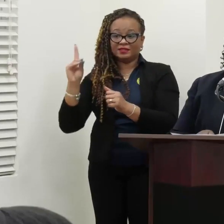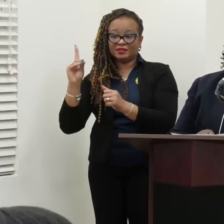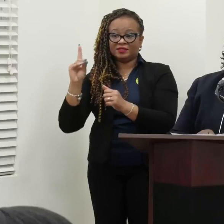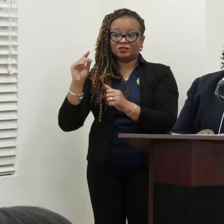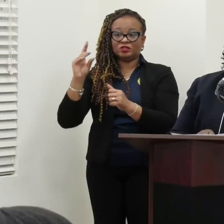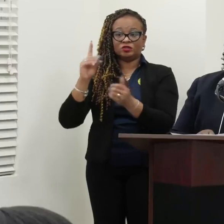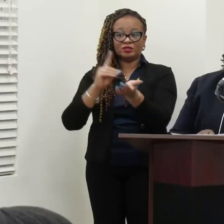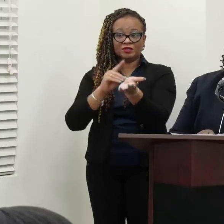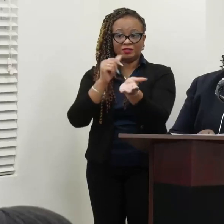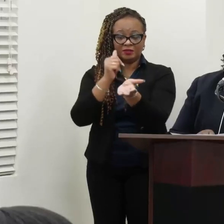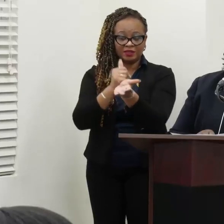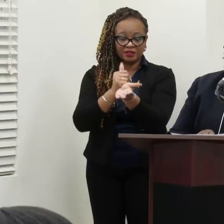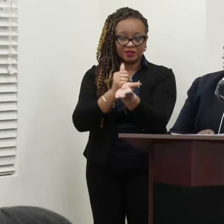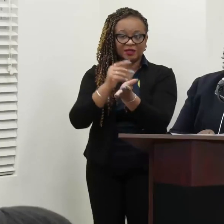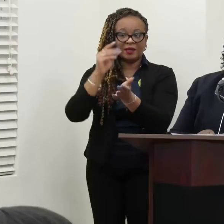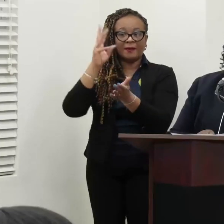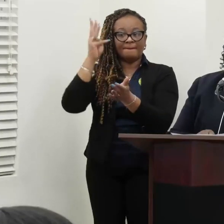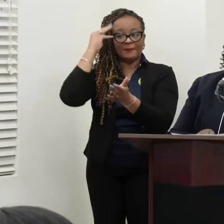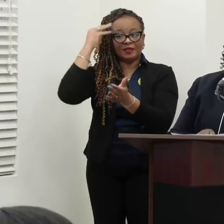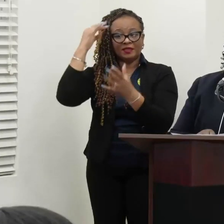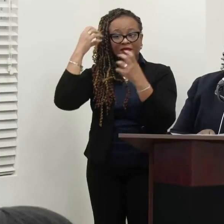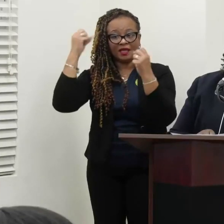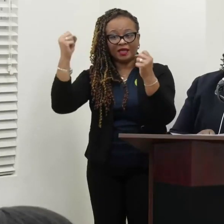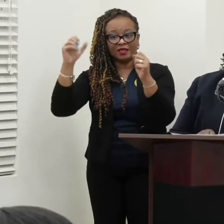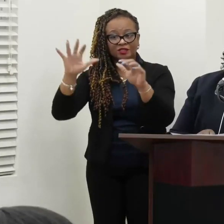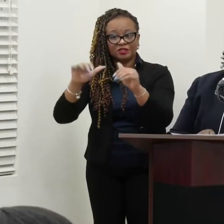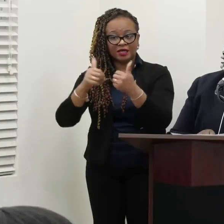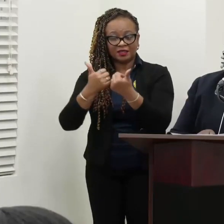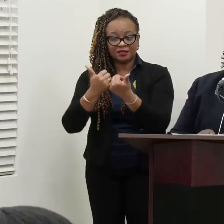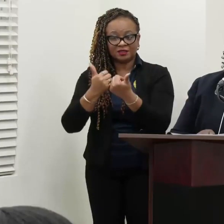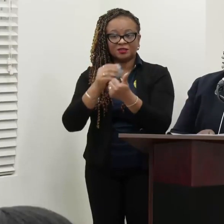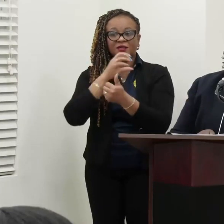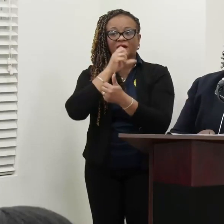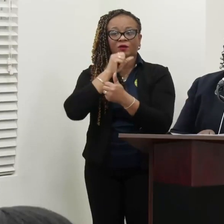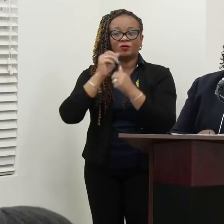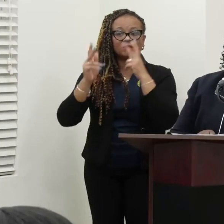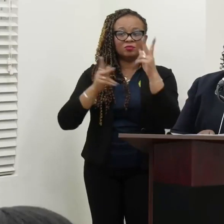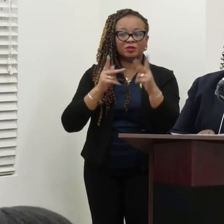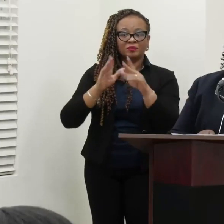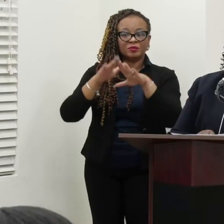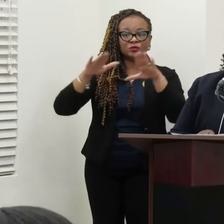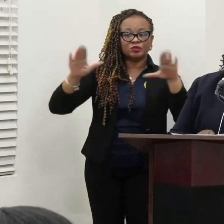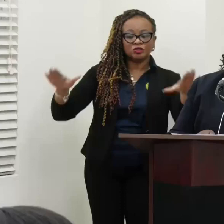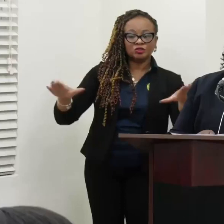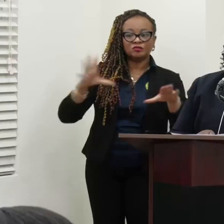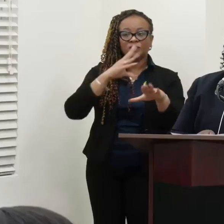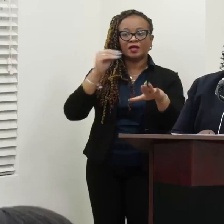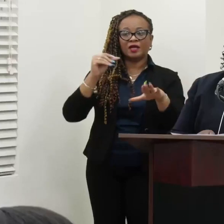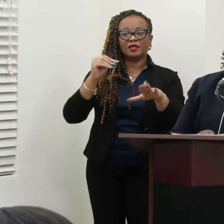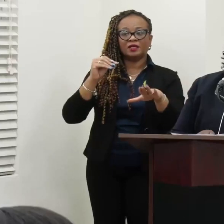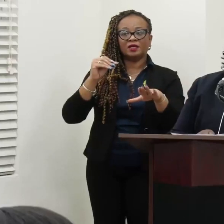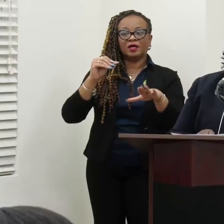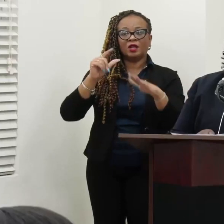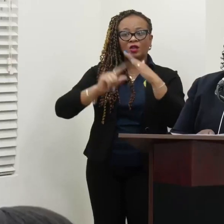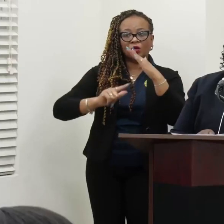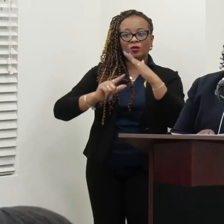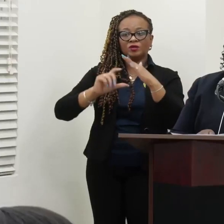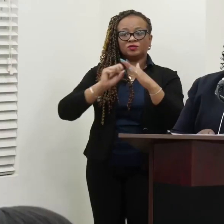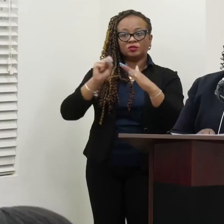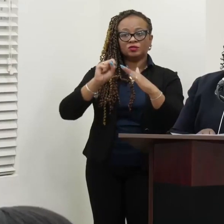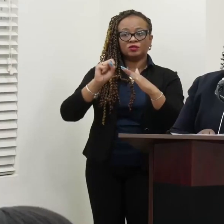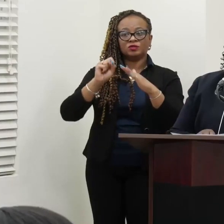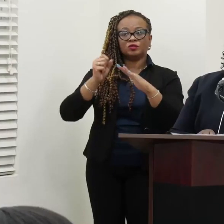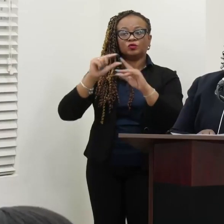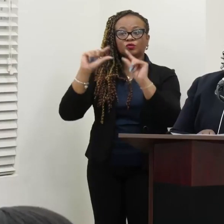with disabilities, mental health challenges, our elderlies, children, and our lower socio-economic